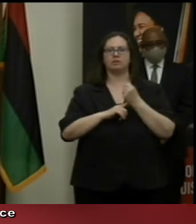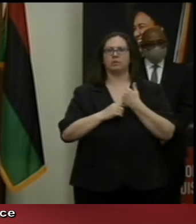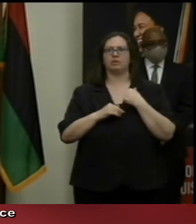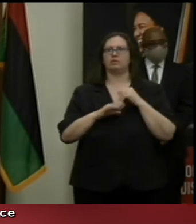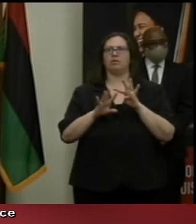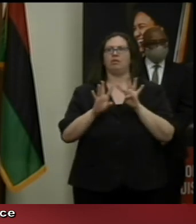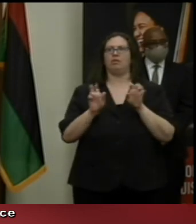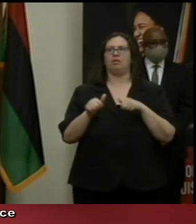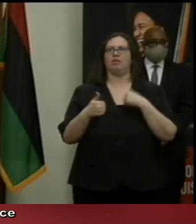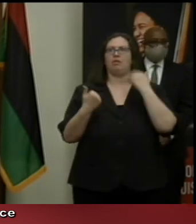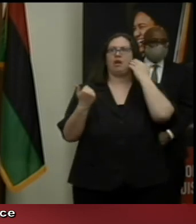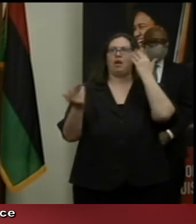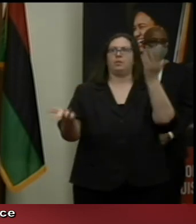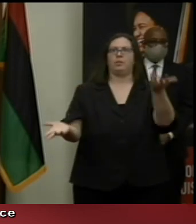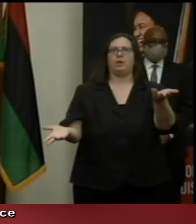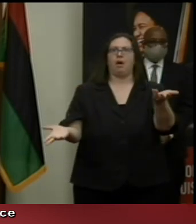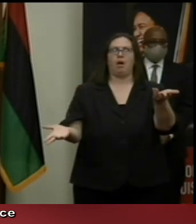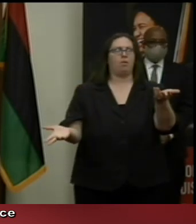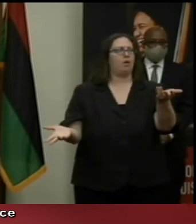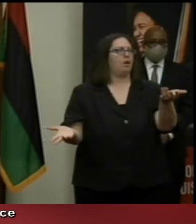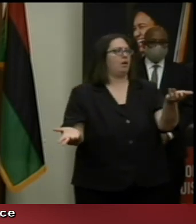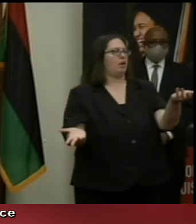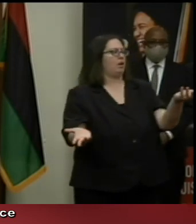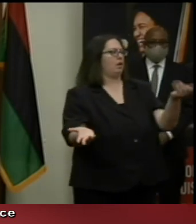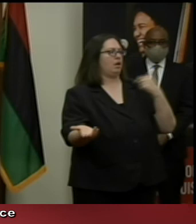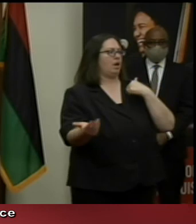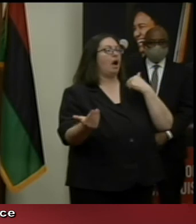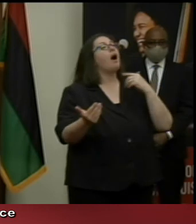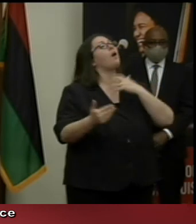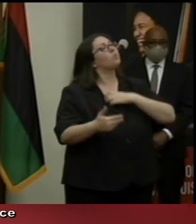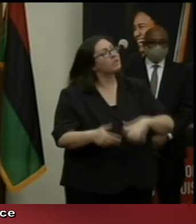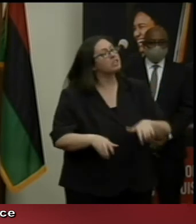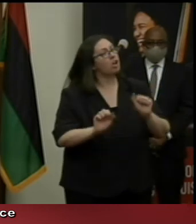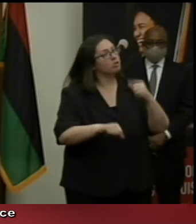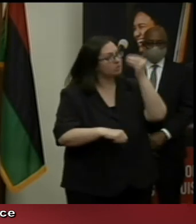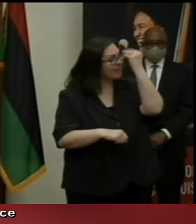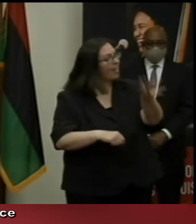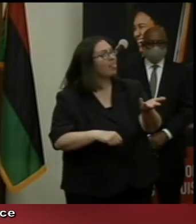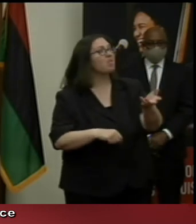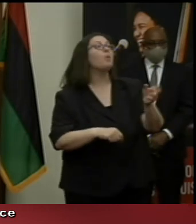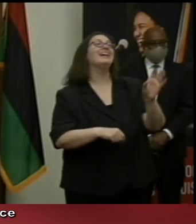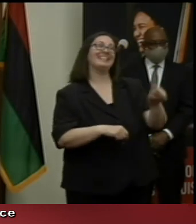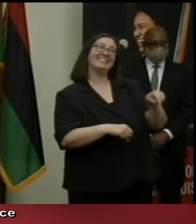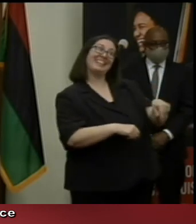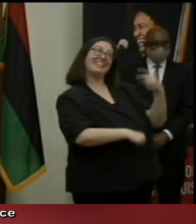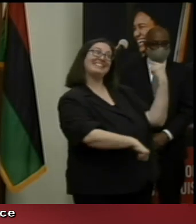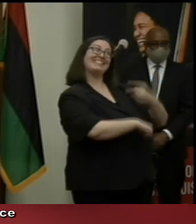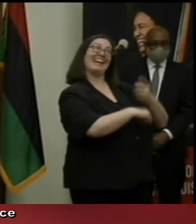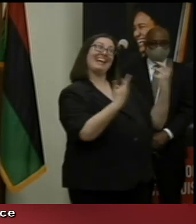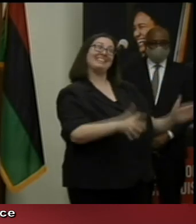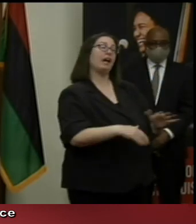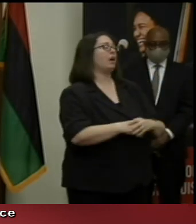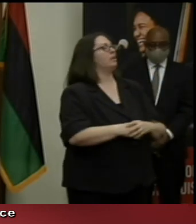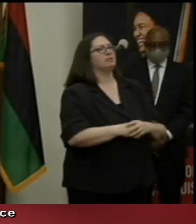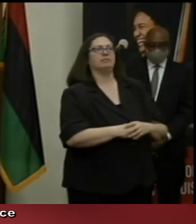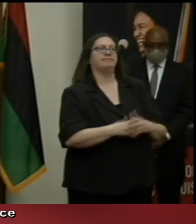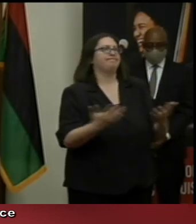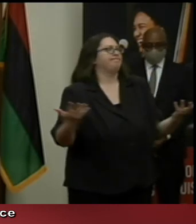you exactly when this would be over, but we can't. And we are working every day to figure out how to